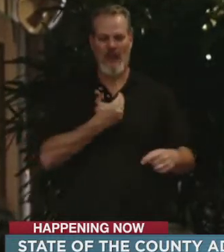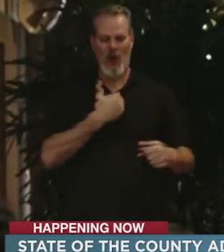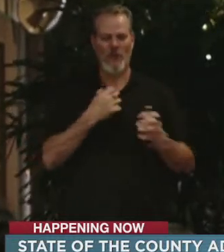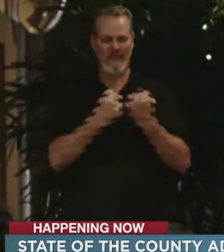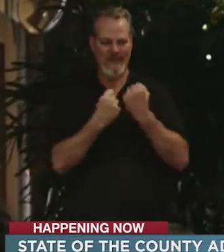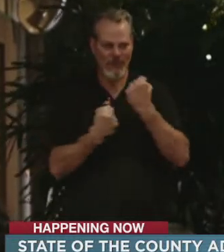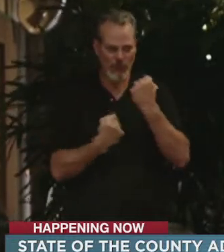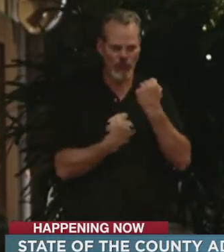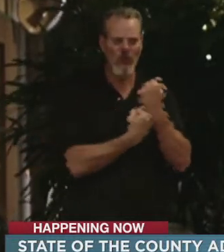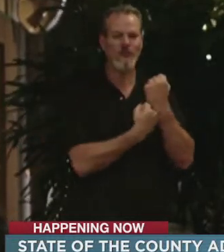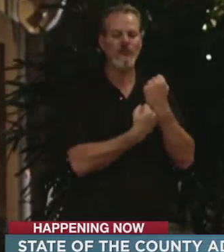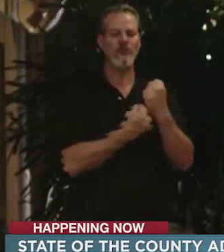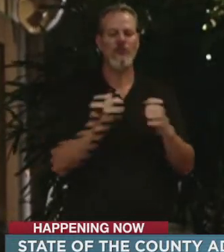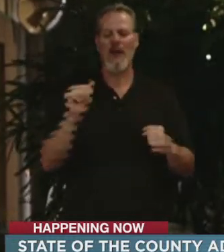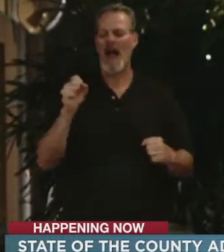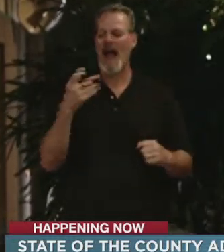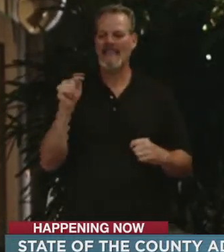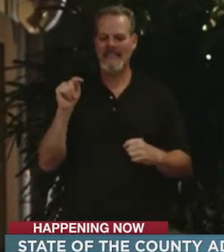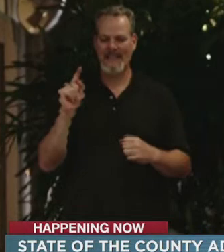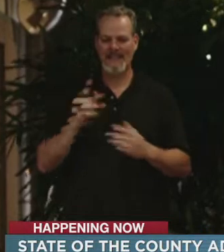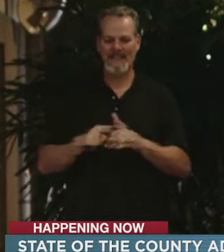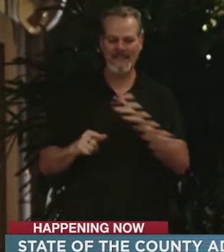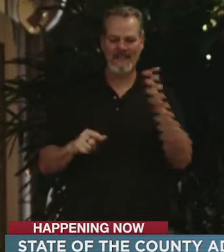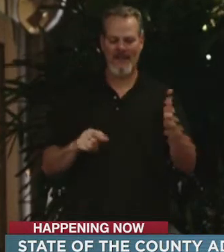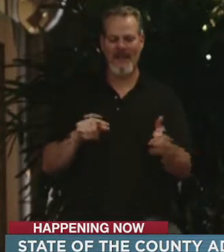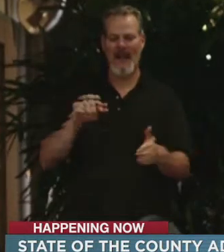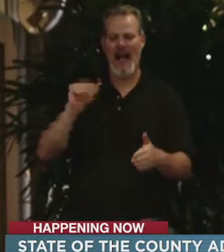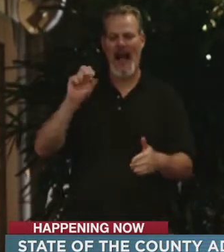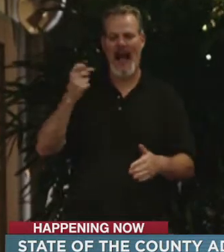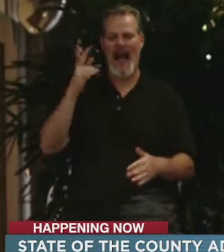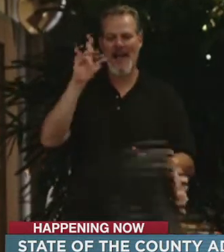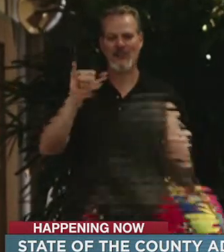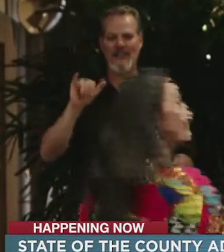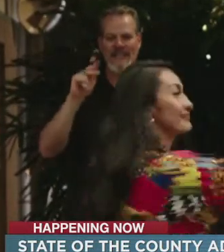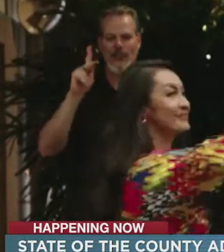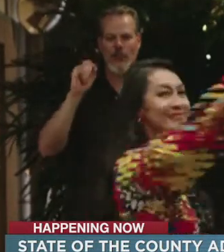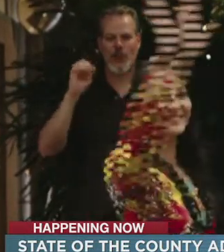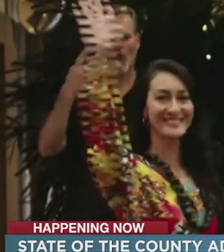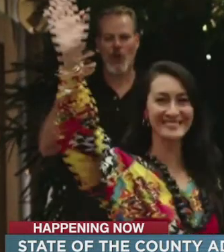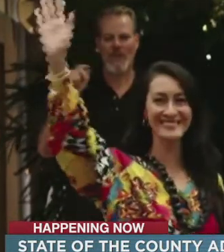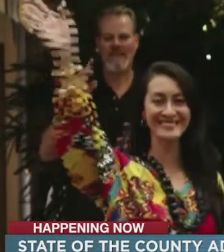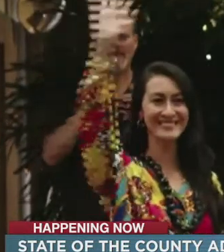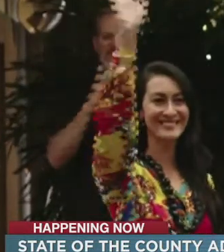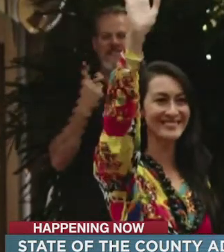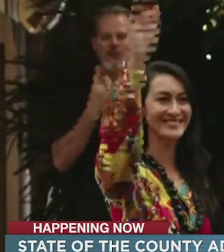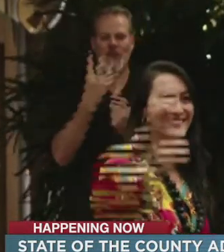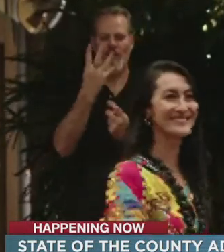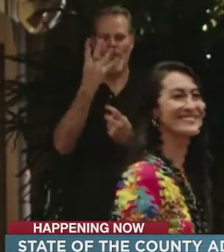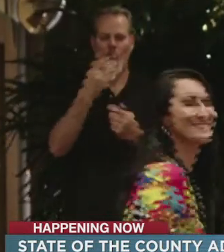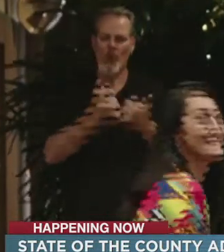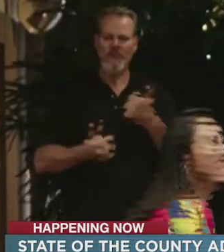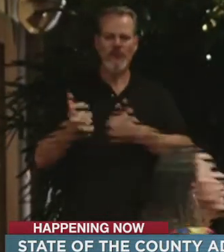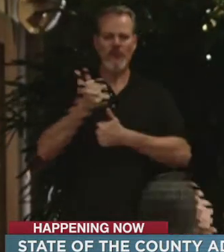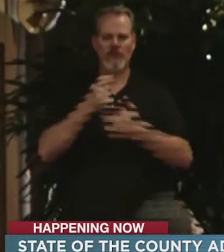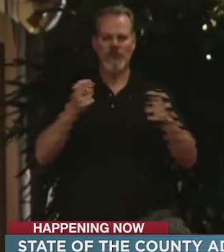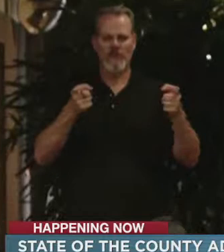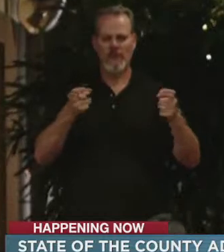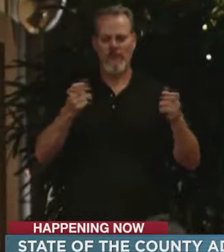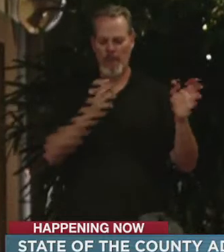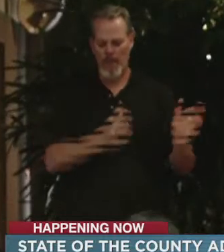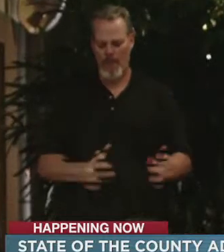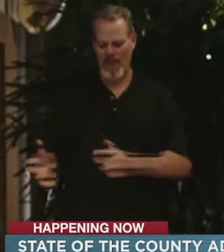and Assets, Councilmember Ashley Kirkowitz from District 4, who is in charge of Planning, Land Use,